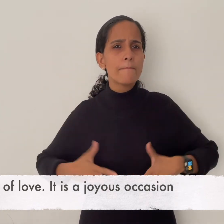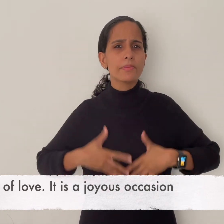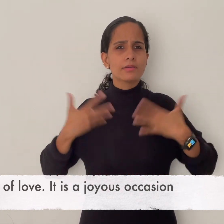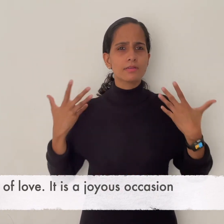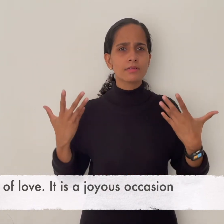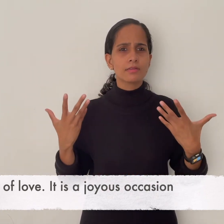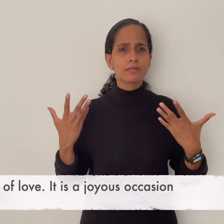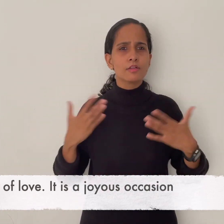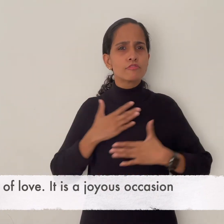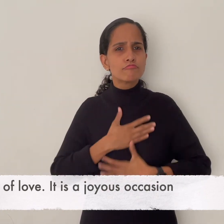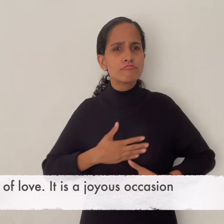occasion.